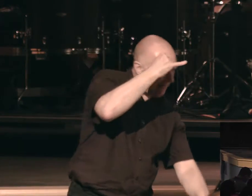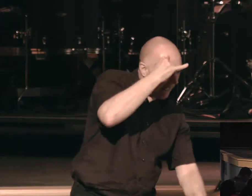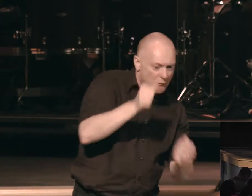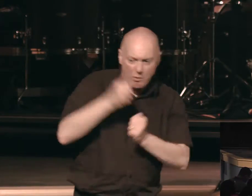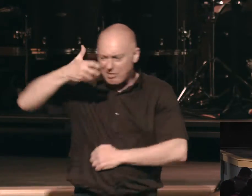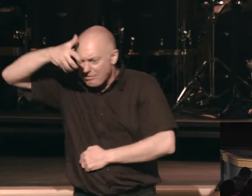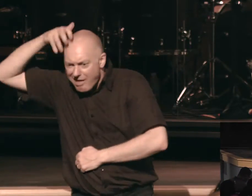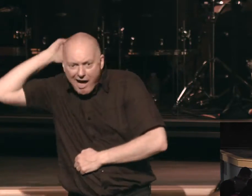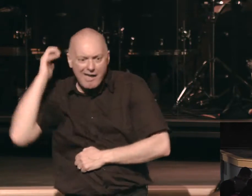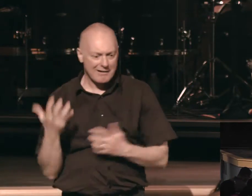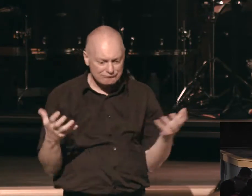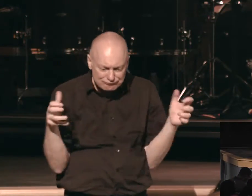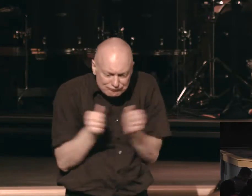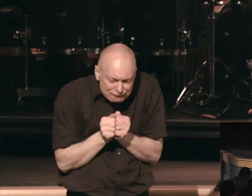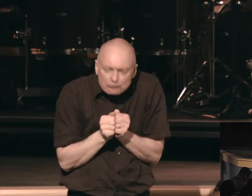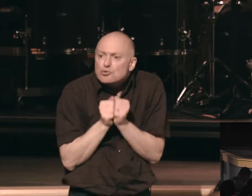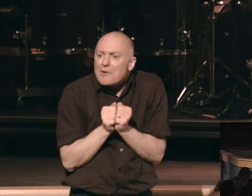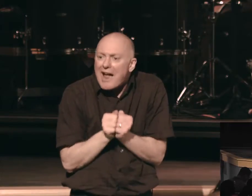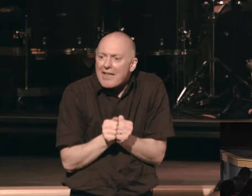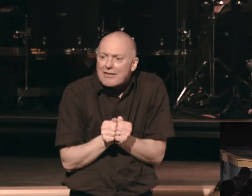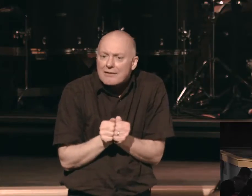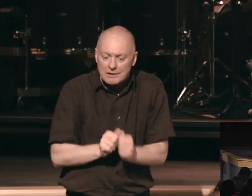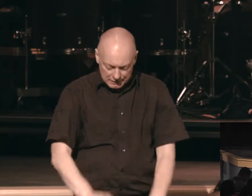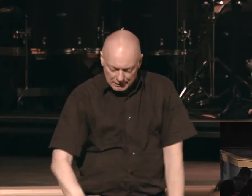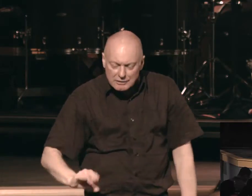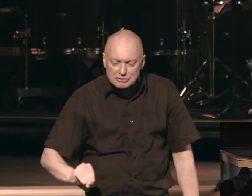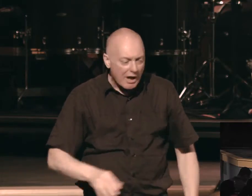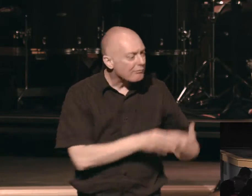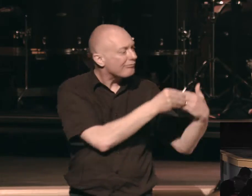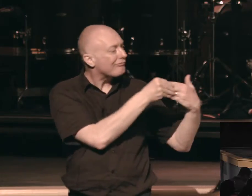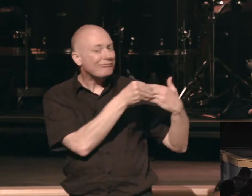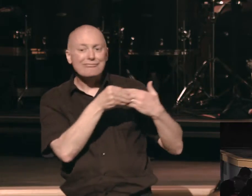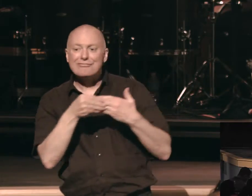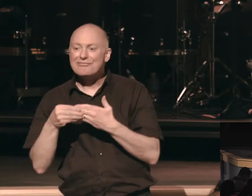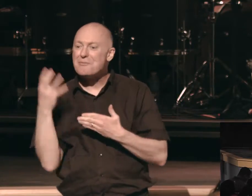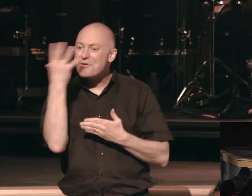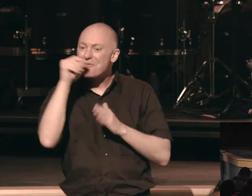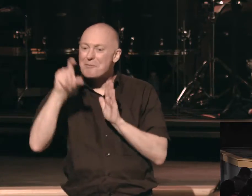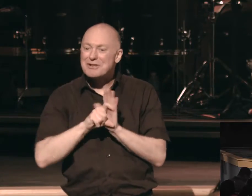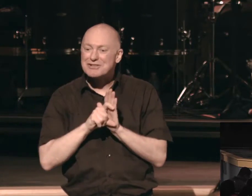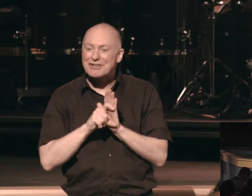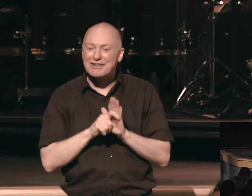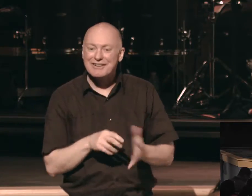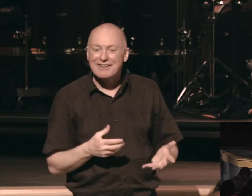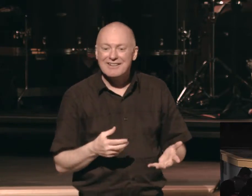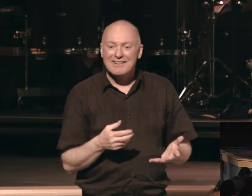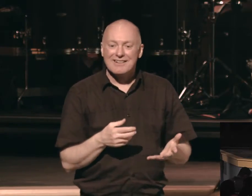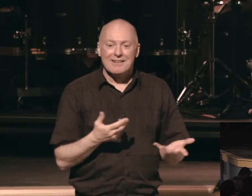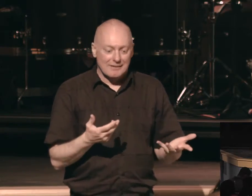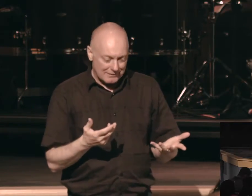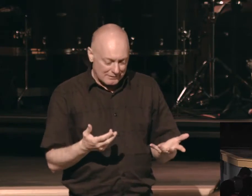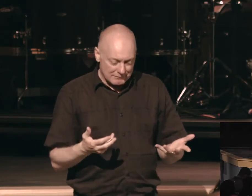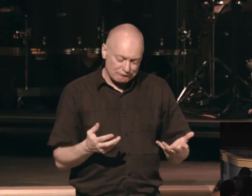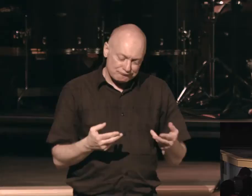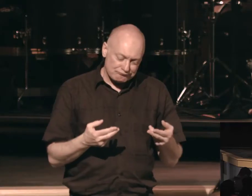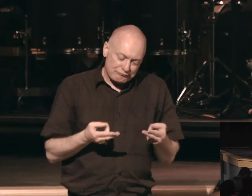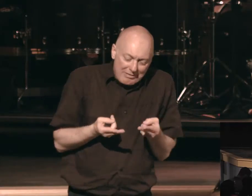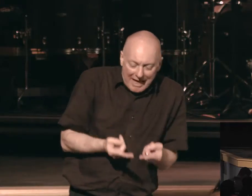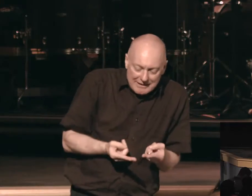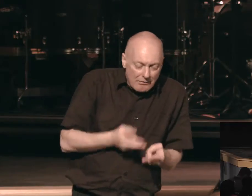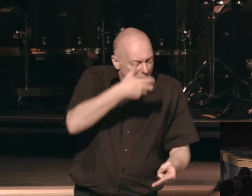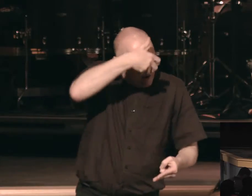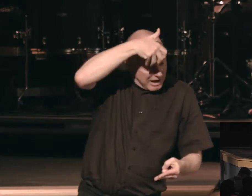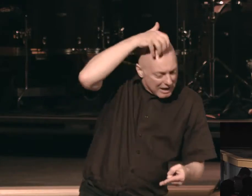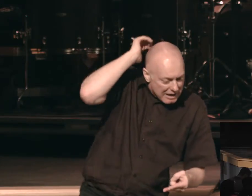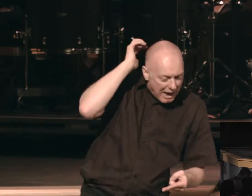The calf and the lion and the fattened calf together. The little child shall lead them beautiful. The cow and the bear shall graze. The young shall lie